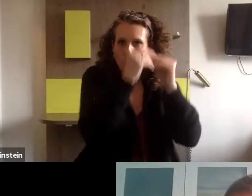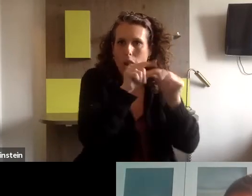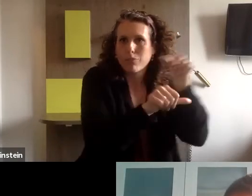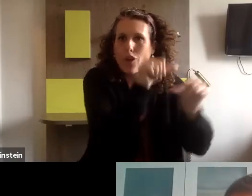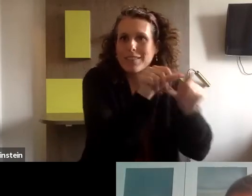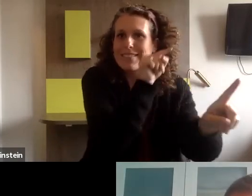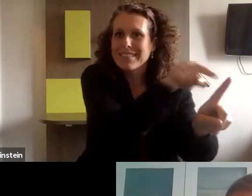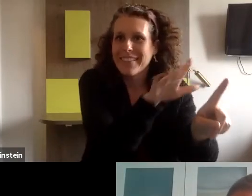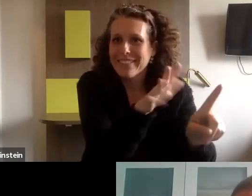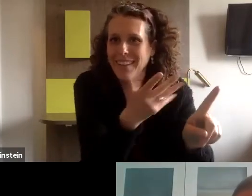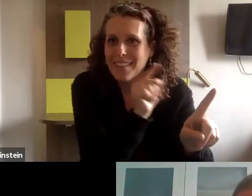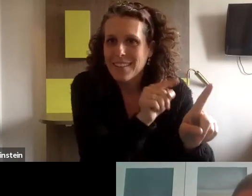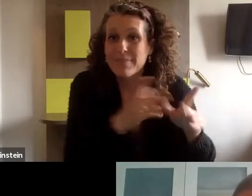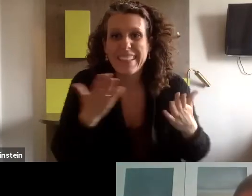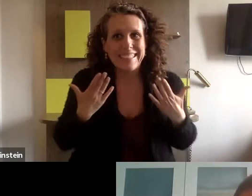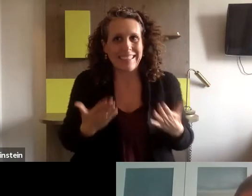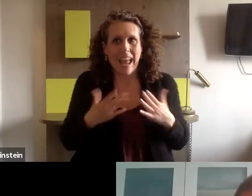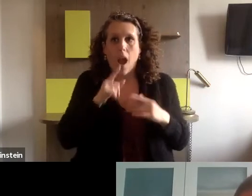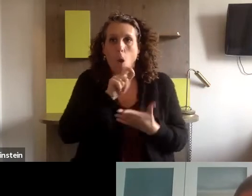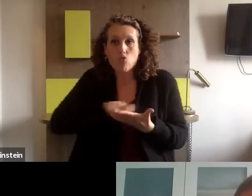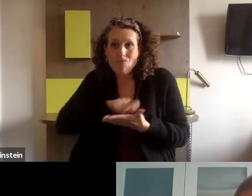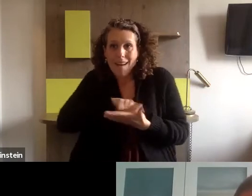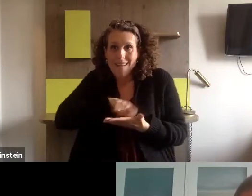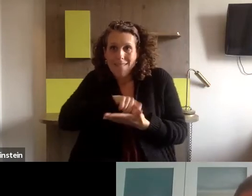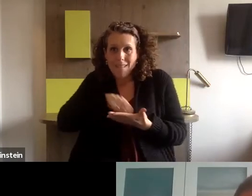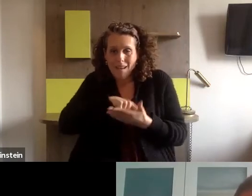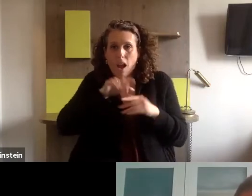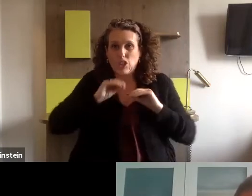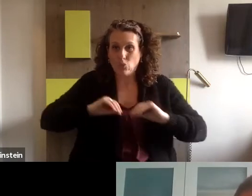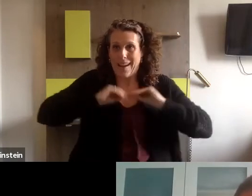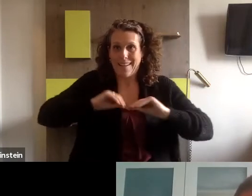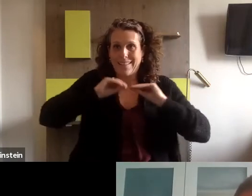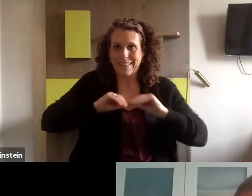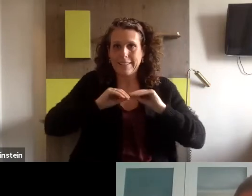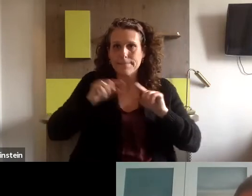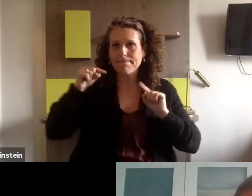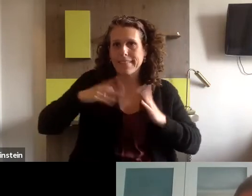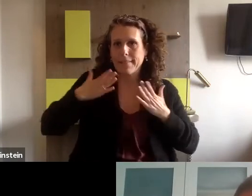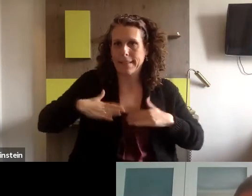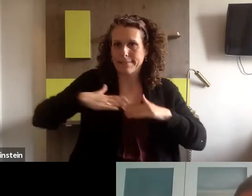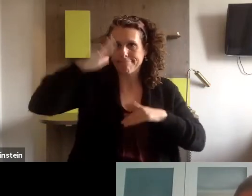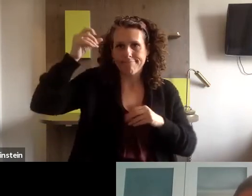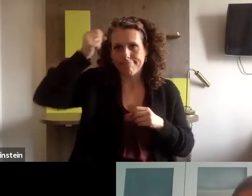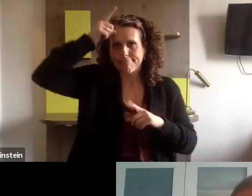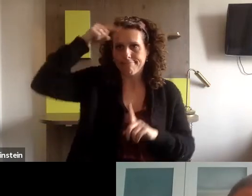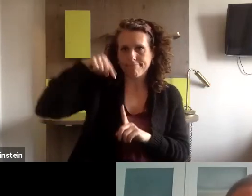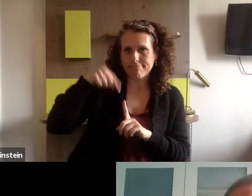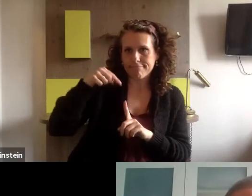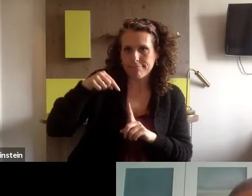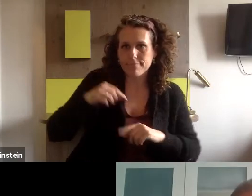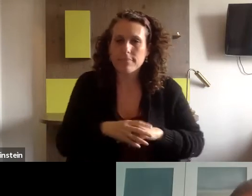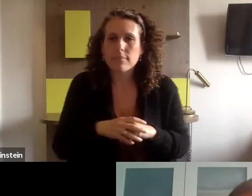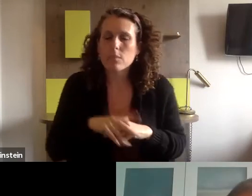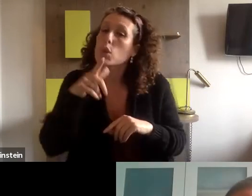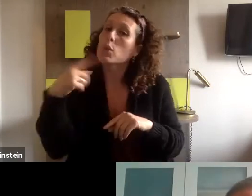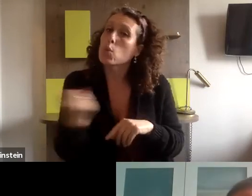is rater training, which we address in the future. And I think there's a lot what we